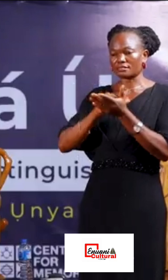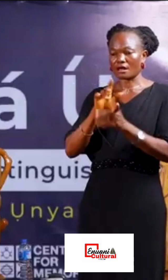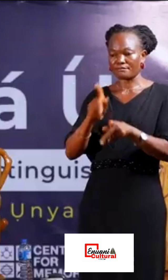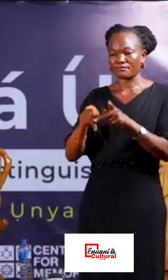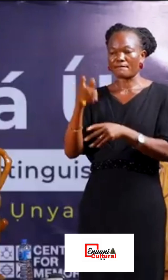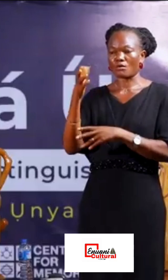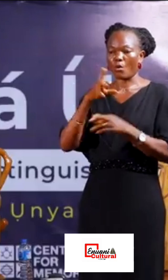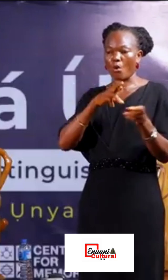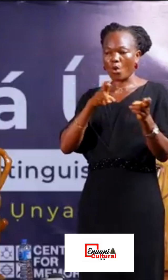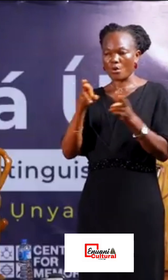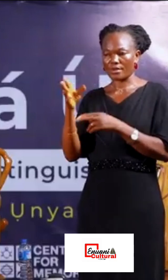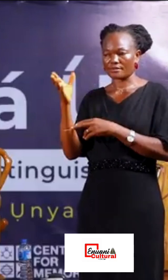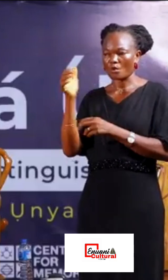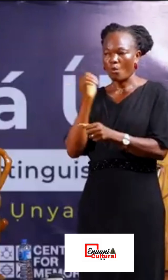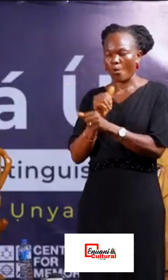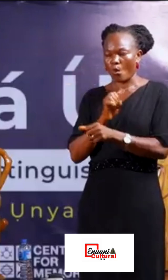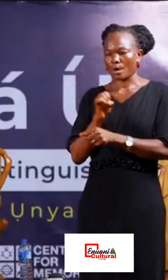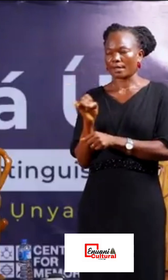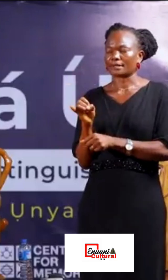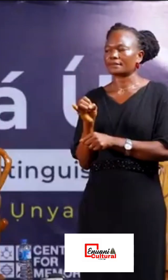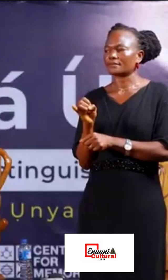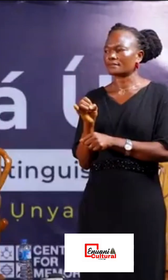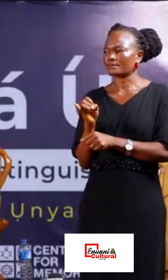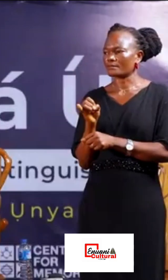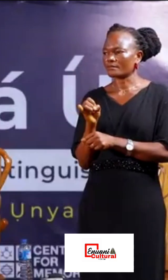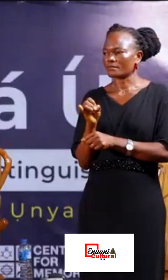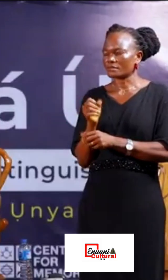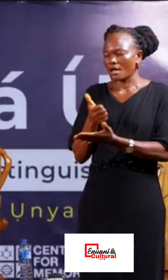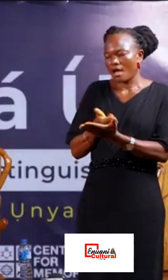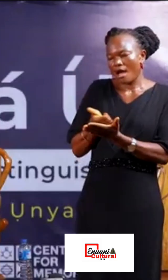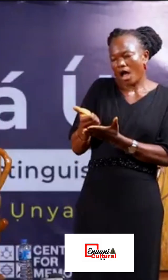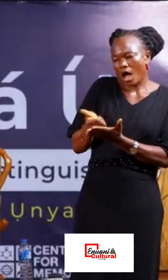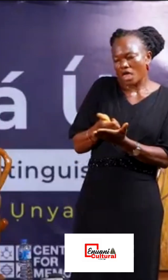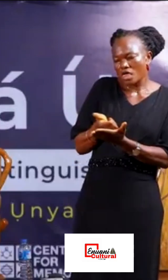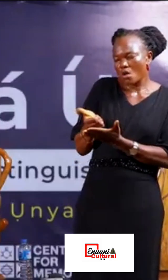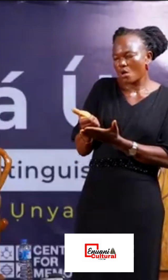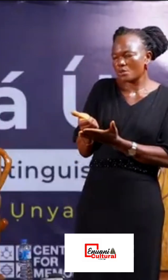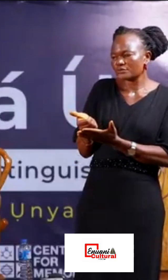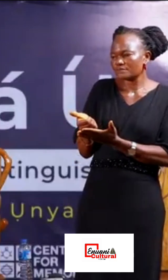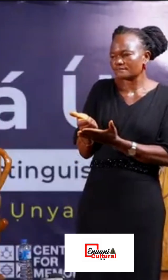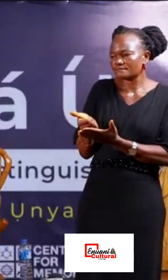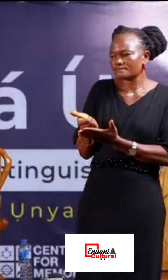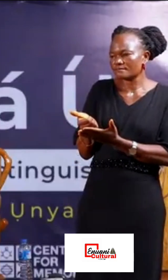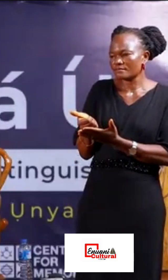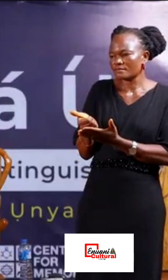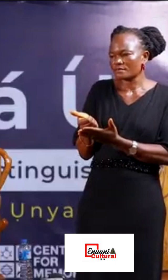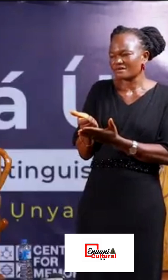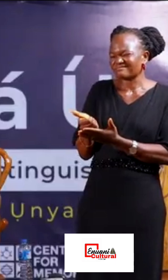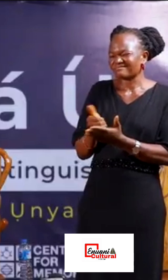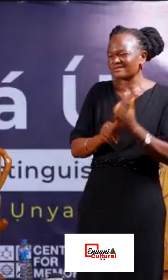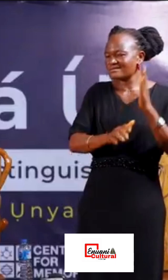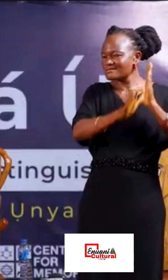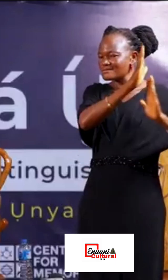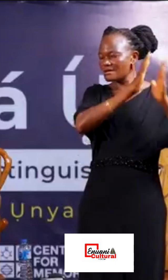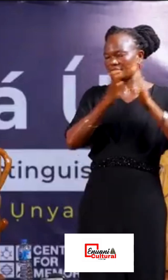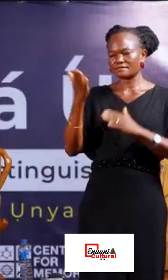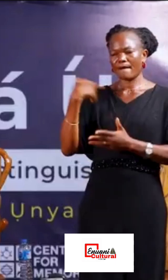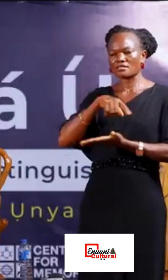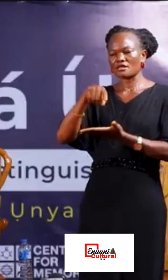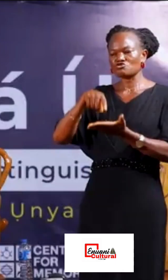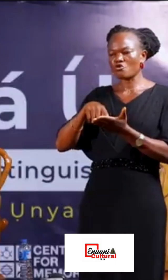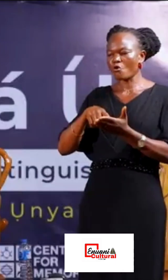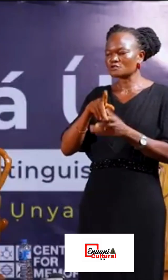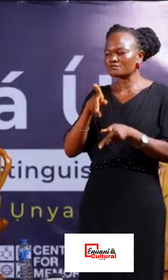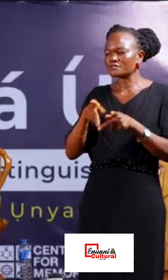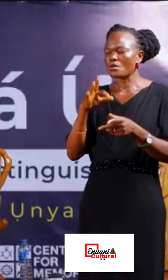were already working iron smelting here, centuries back. Those skills